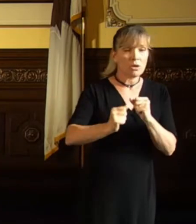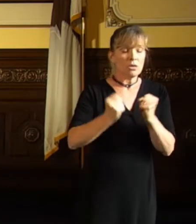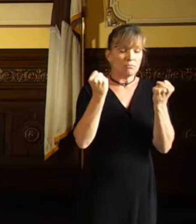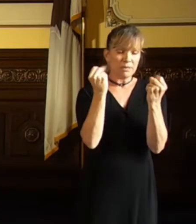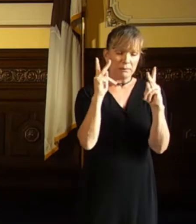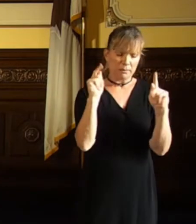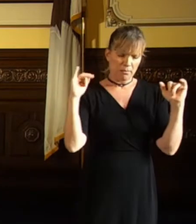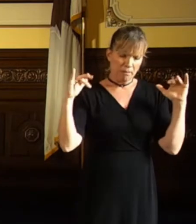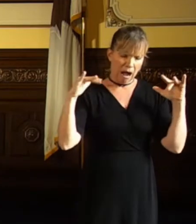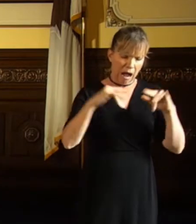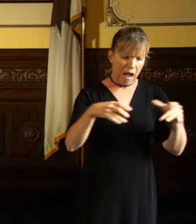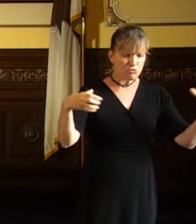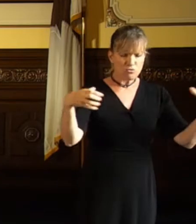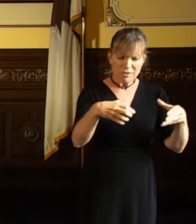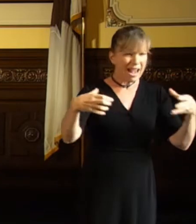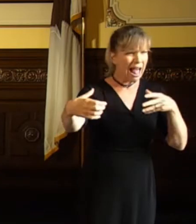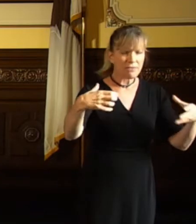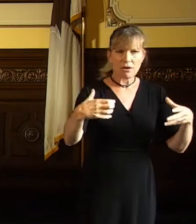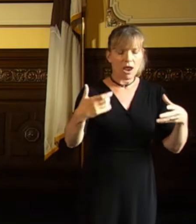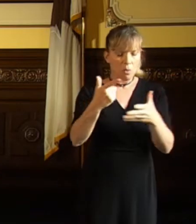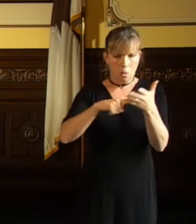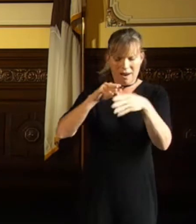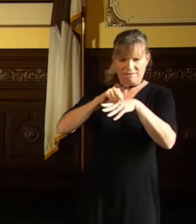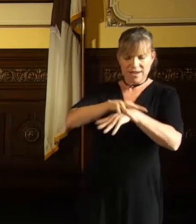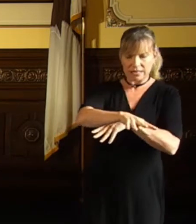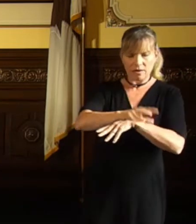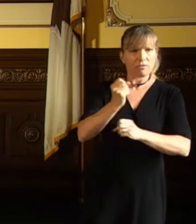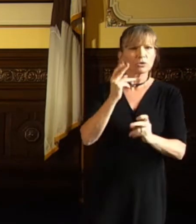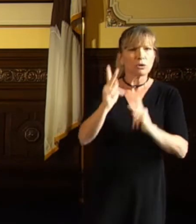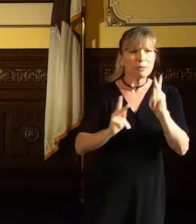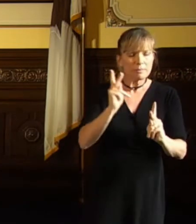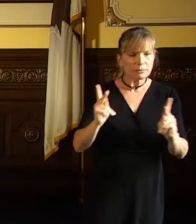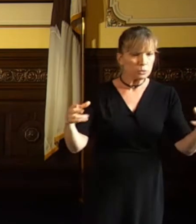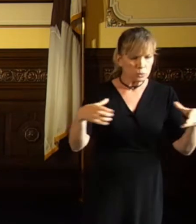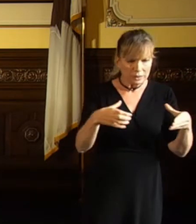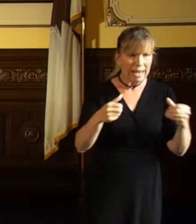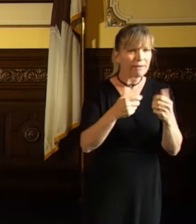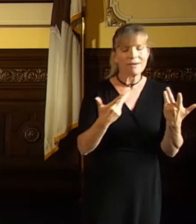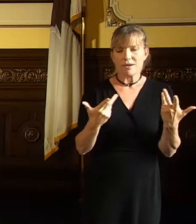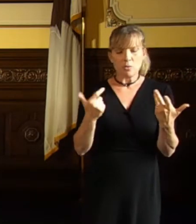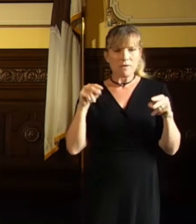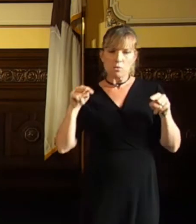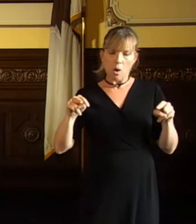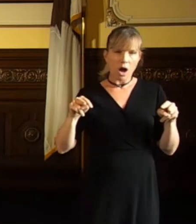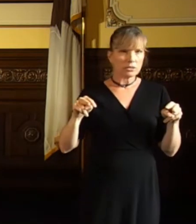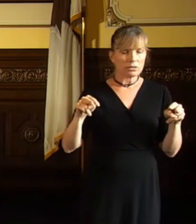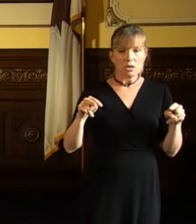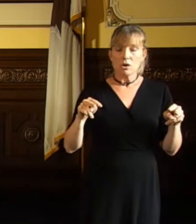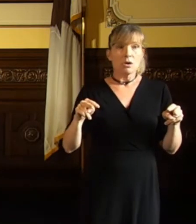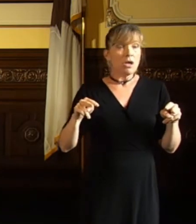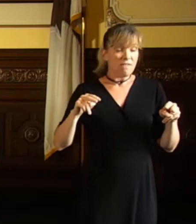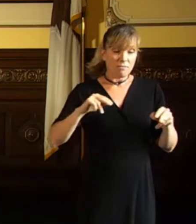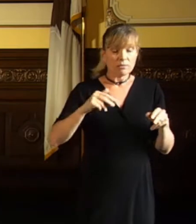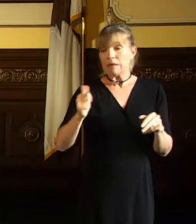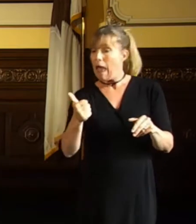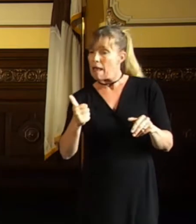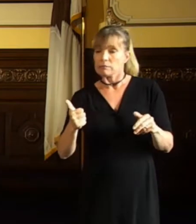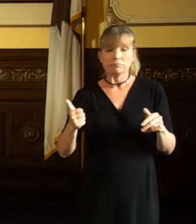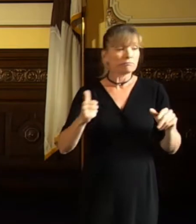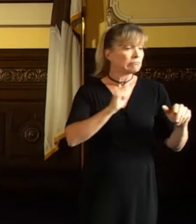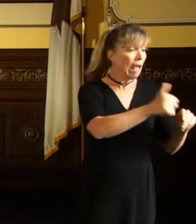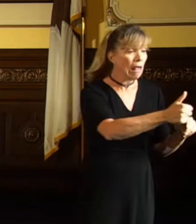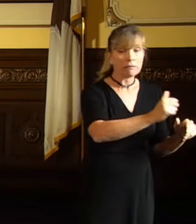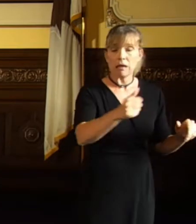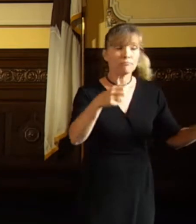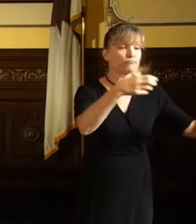groups together, and what the effect of that is, we need to watch what it's like when we let everybody get together in a group of 10, in groups of